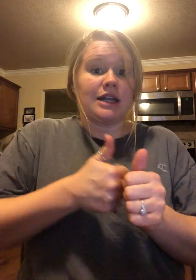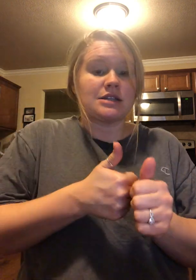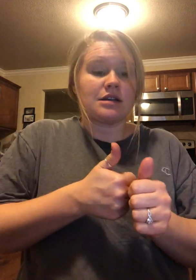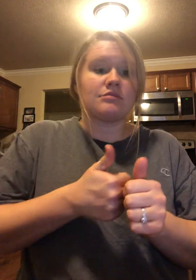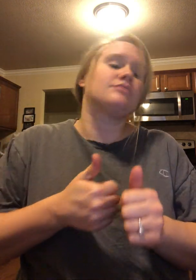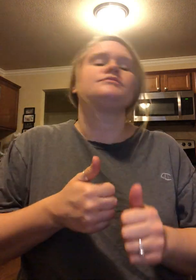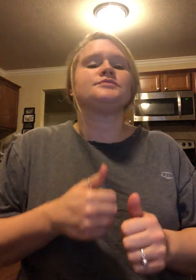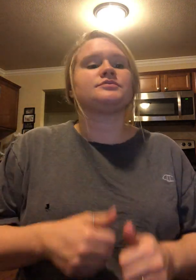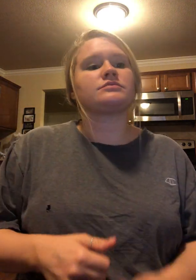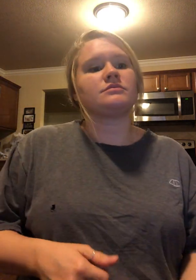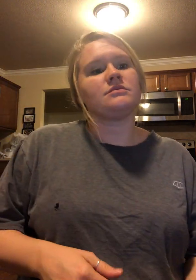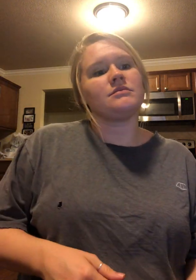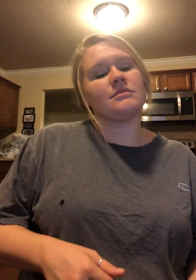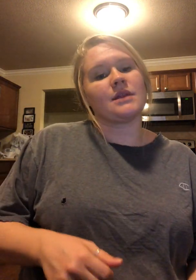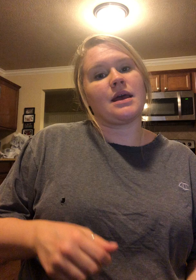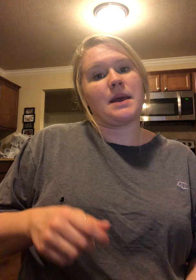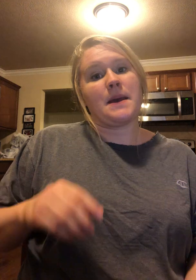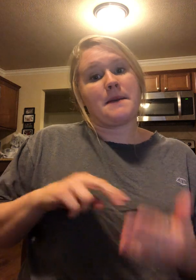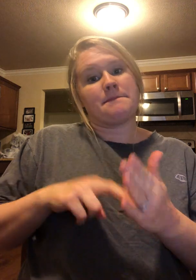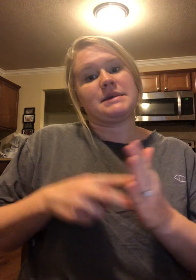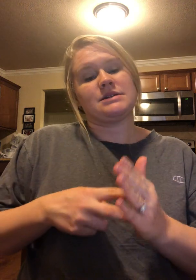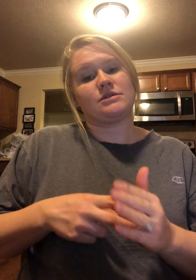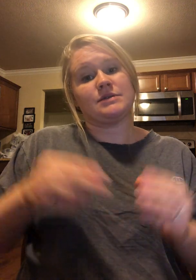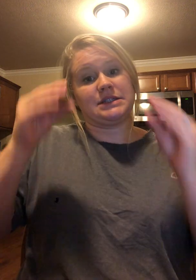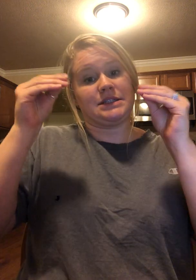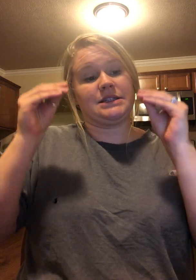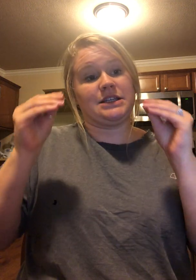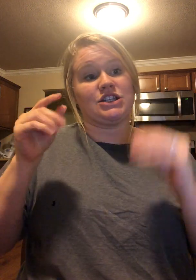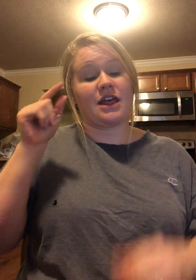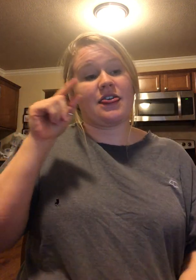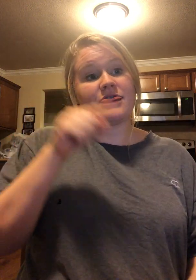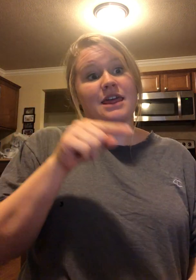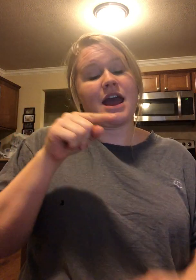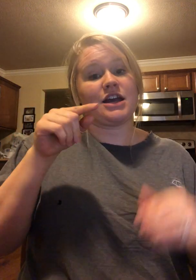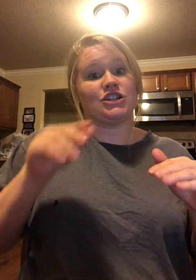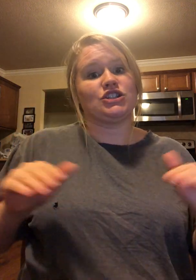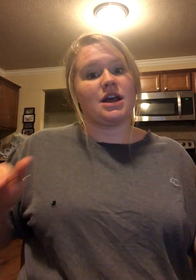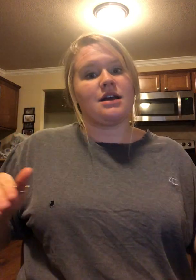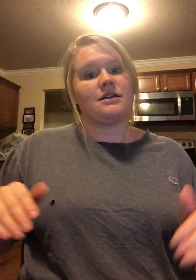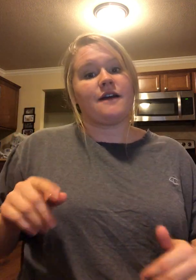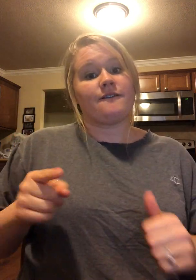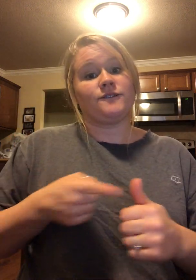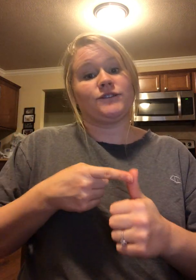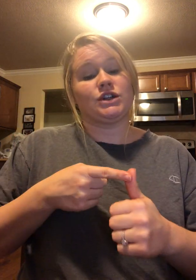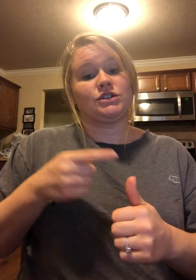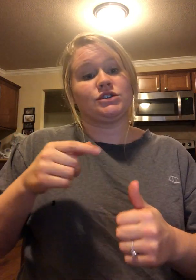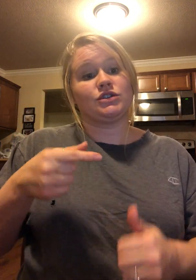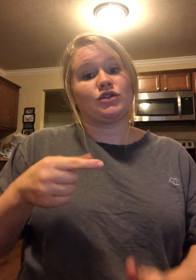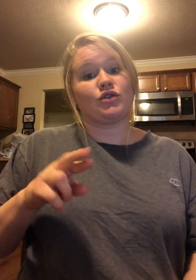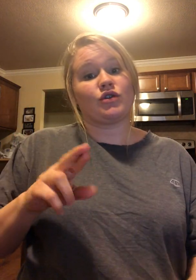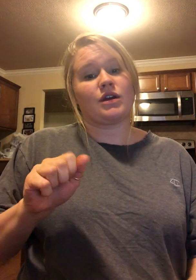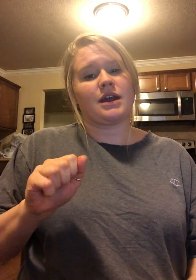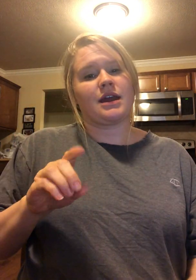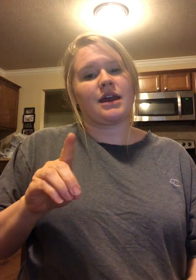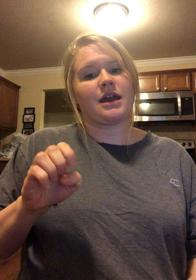a first grade reading curriculum and challenging them in every way. Tempe Elementary is